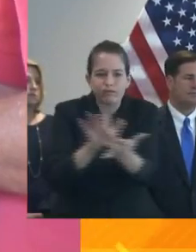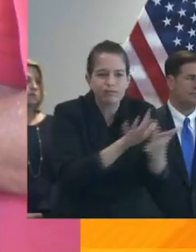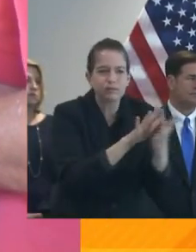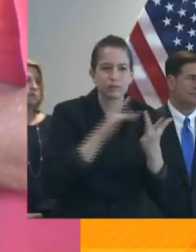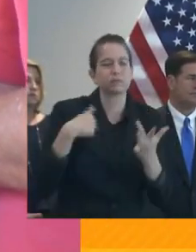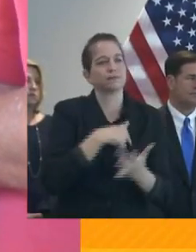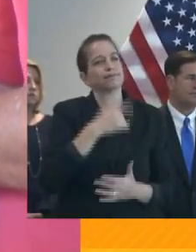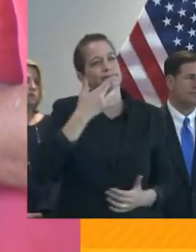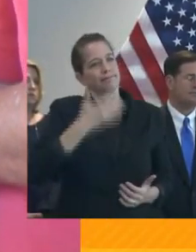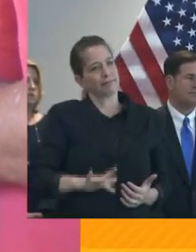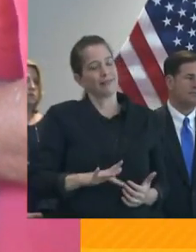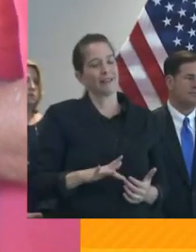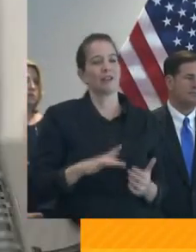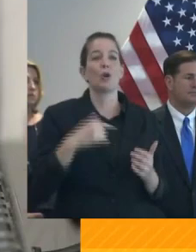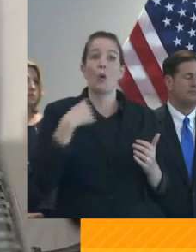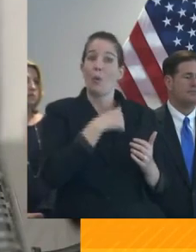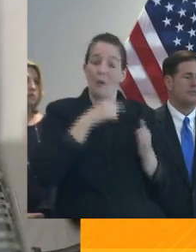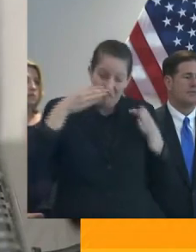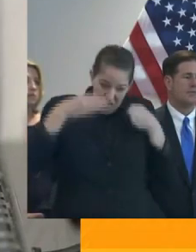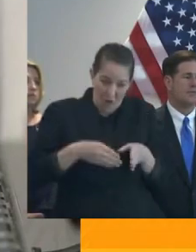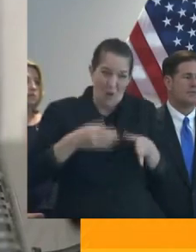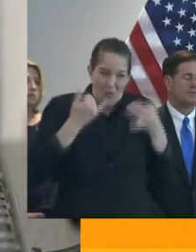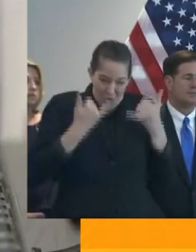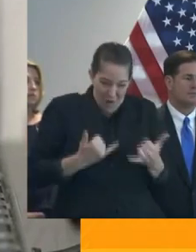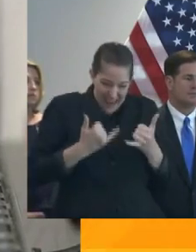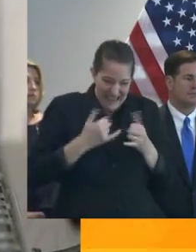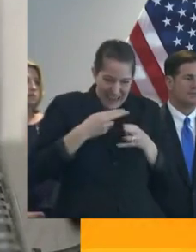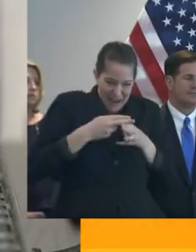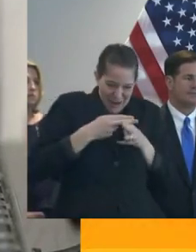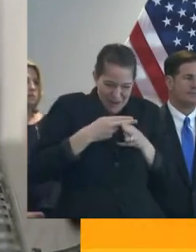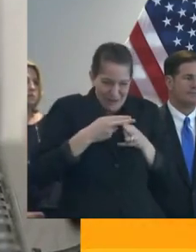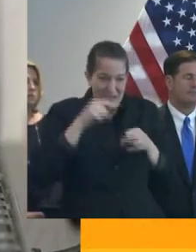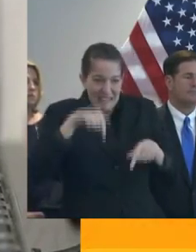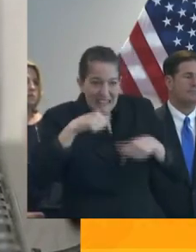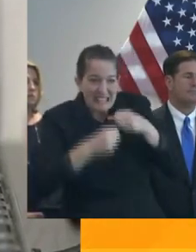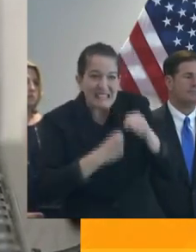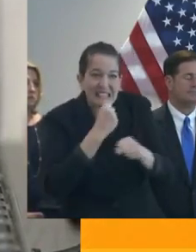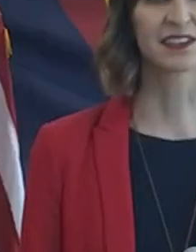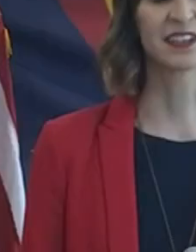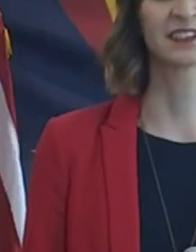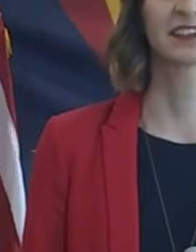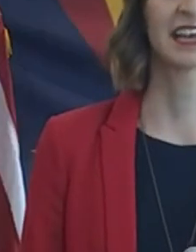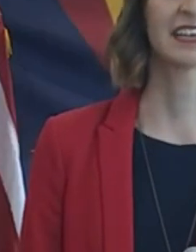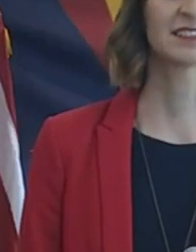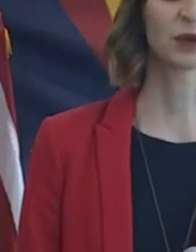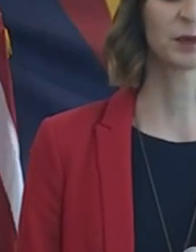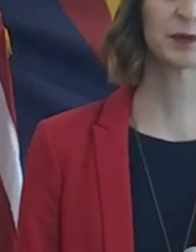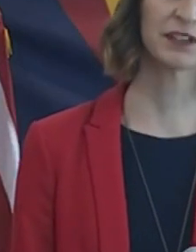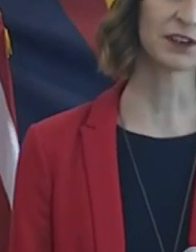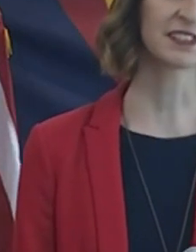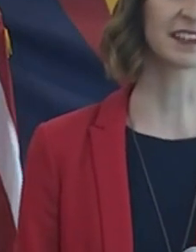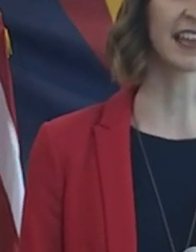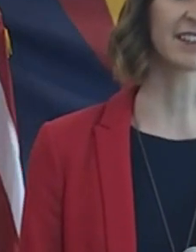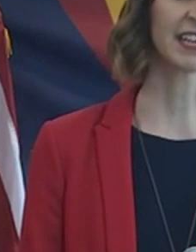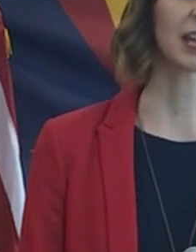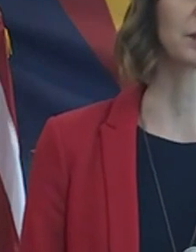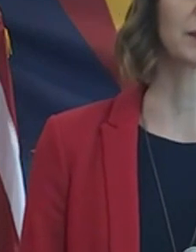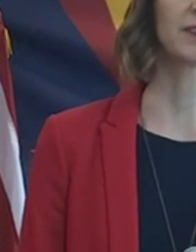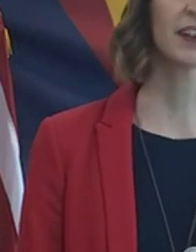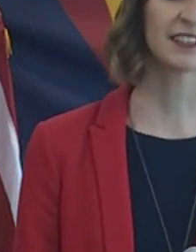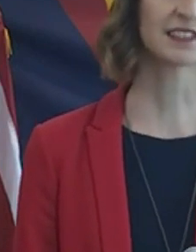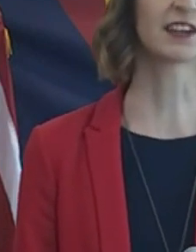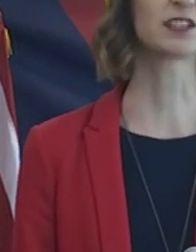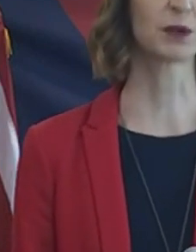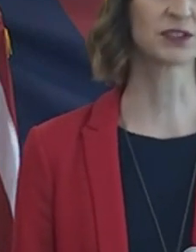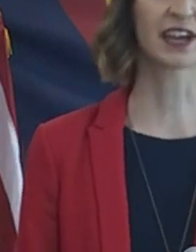very focused on this school year of what does graduation look like? What does online learning or distance learning look like? So we're pretty focused on that right now.